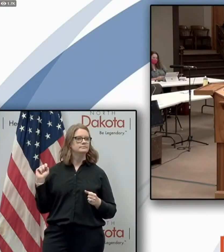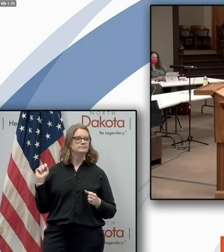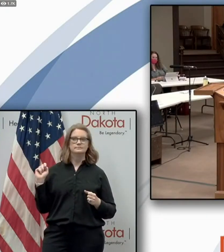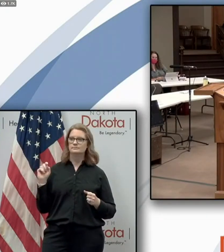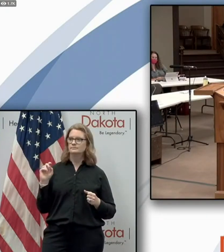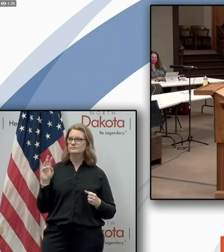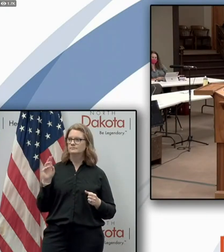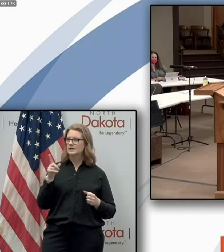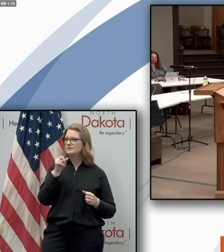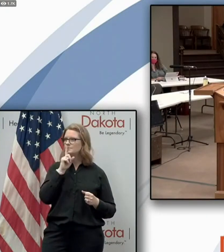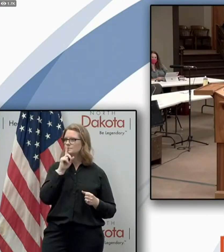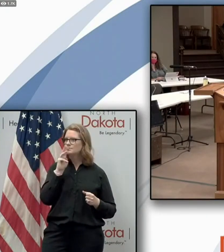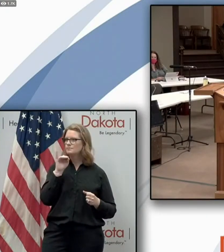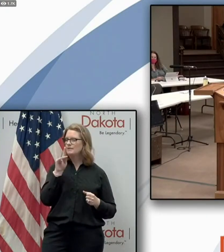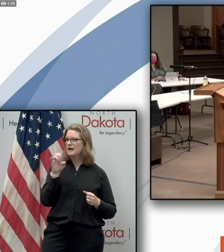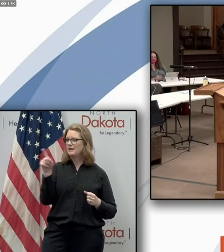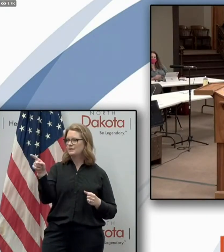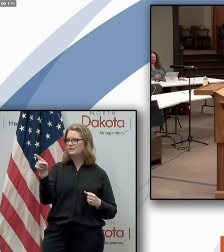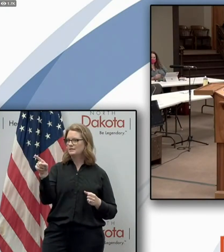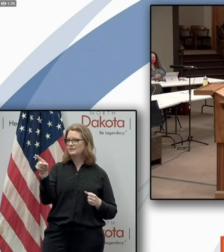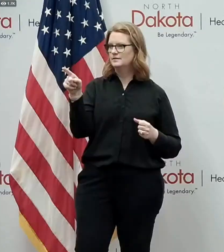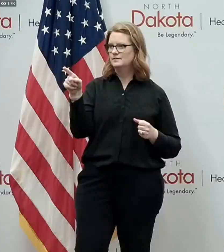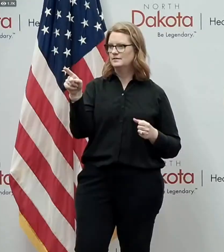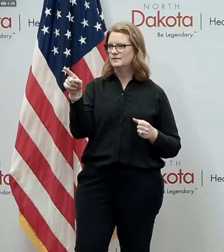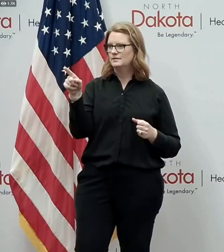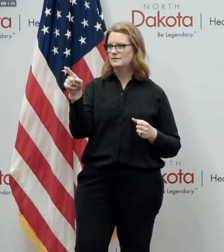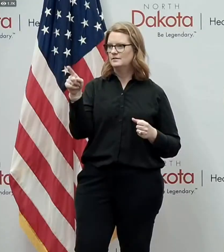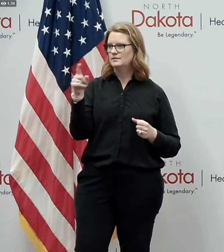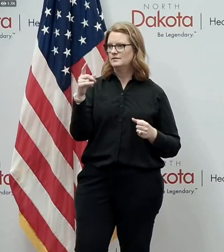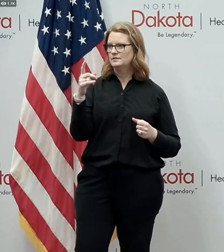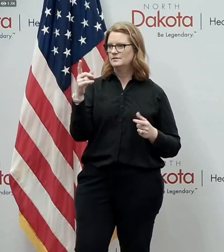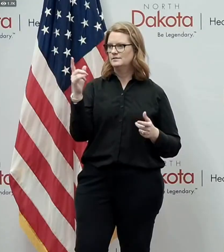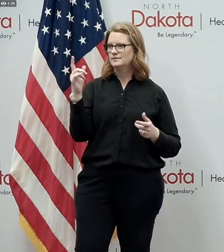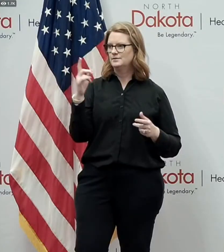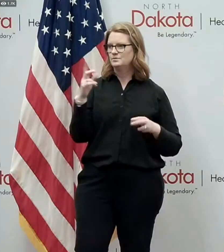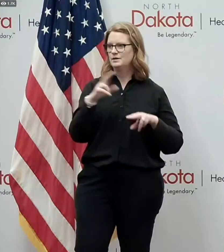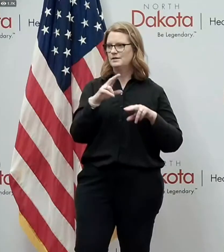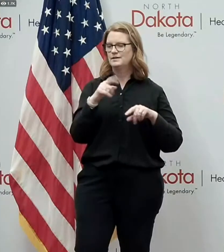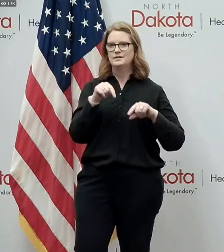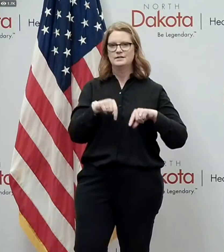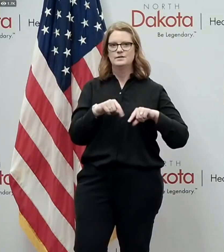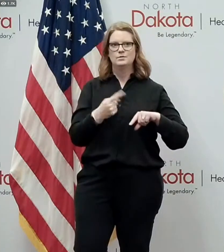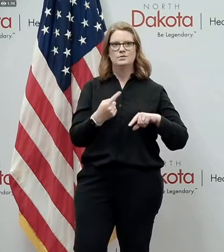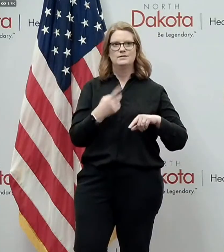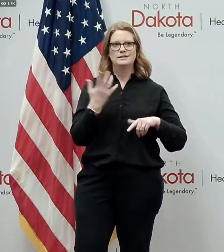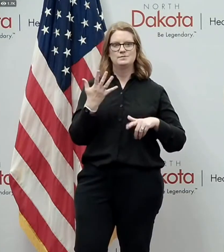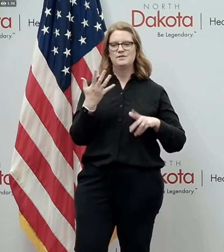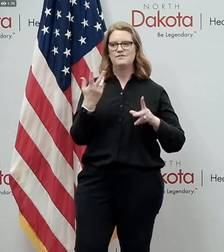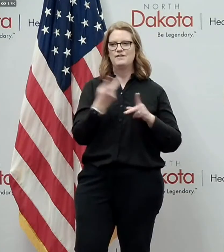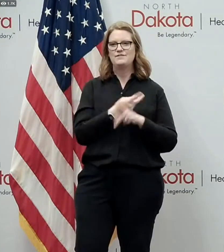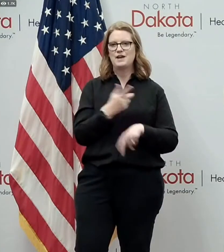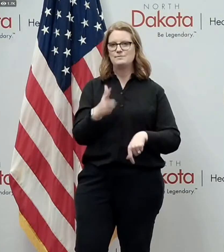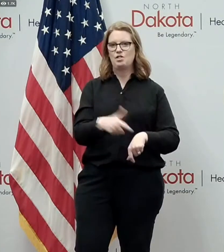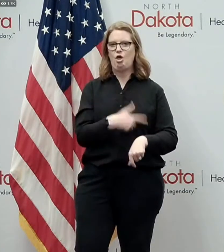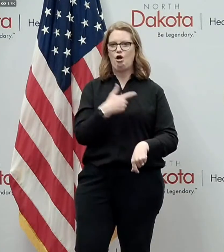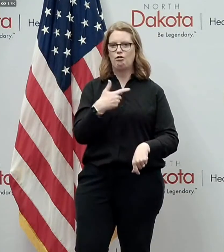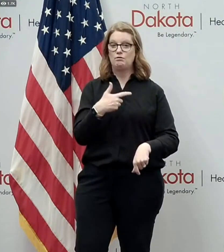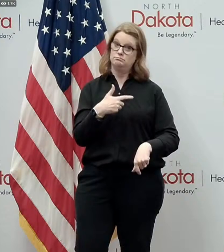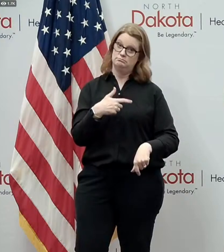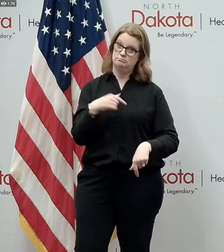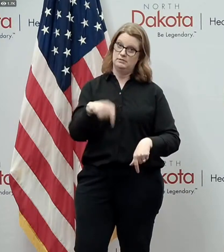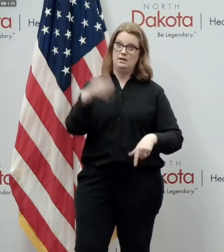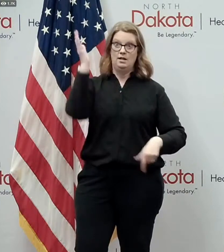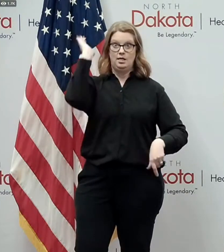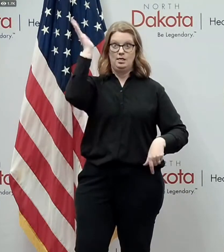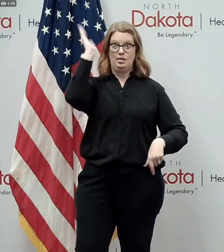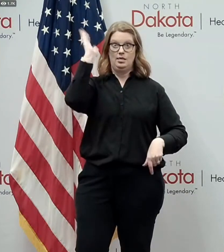Mike, I didn't tell Mike Nowatzki we're going down to 1 a week, but then this one's going to be 5 times longer. So that's why